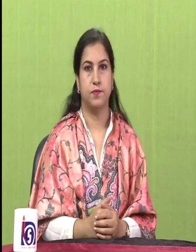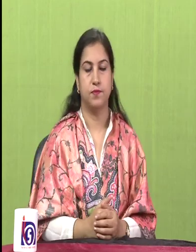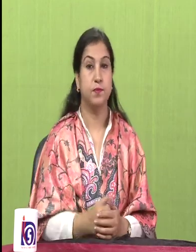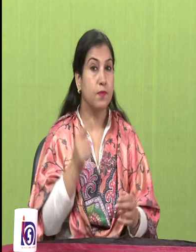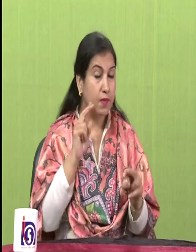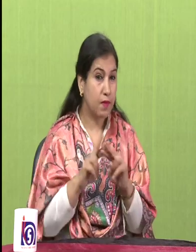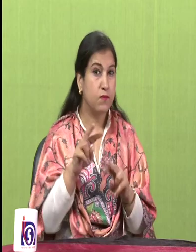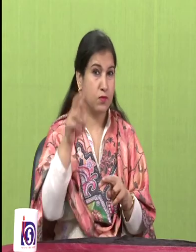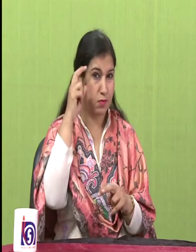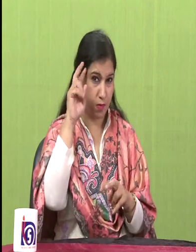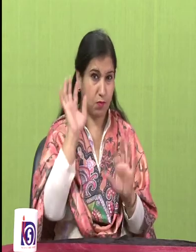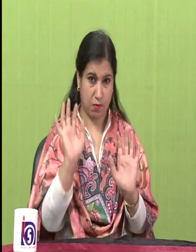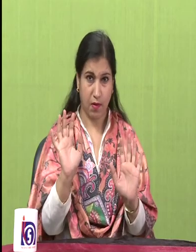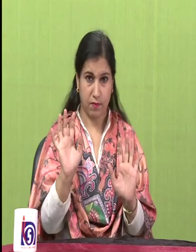If you have any queries,